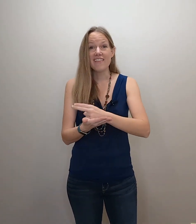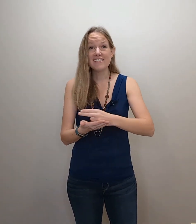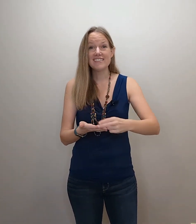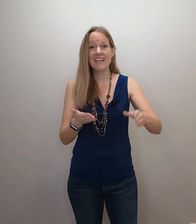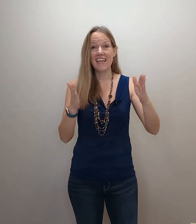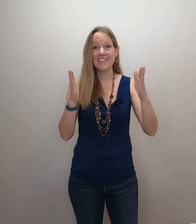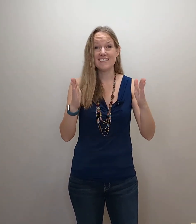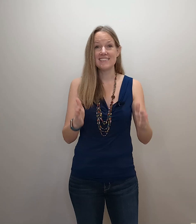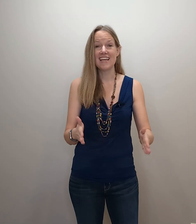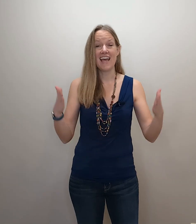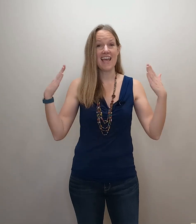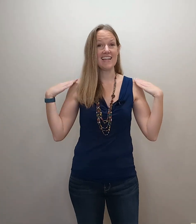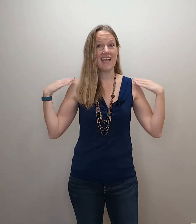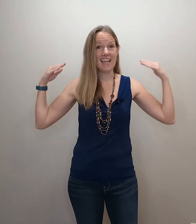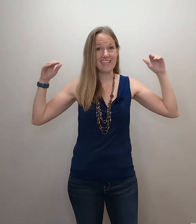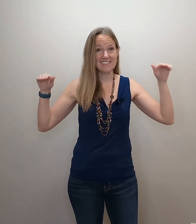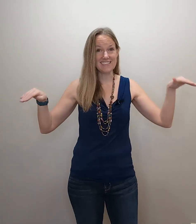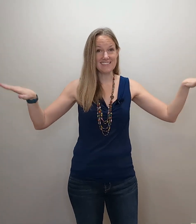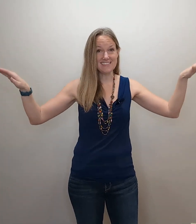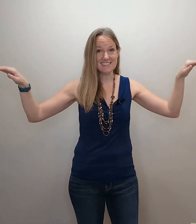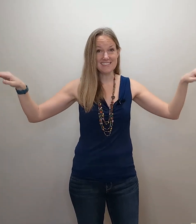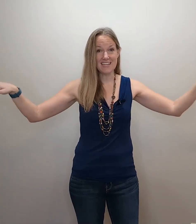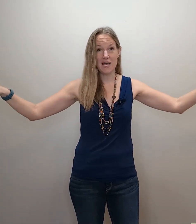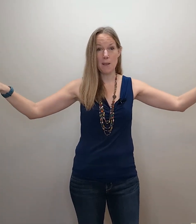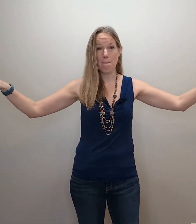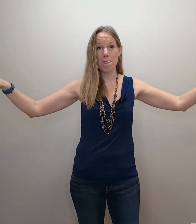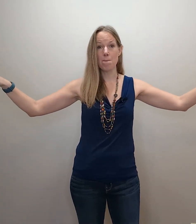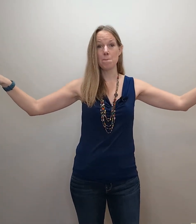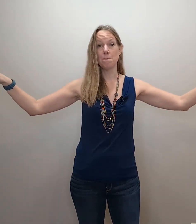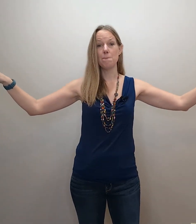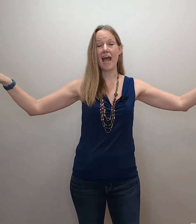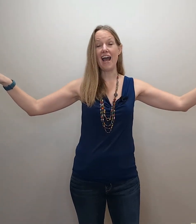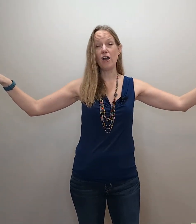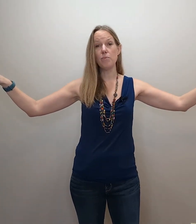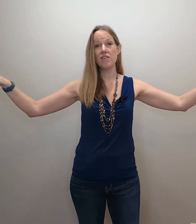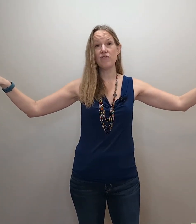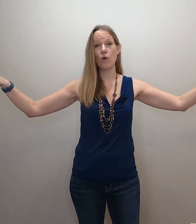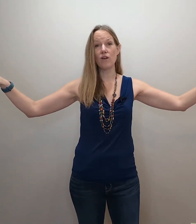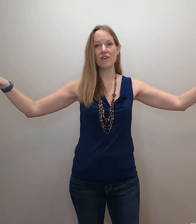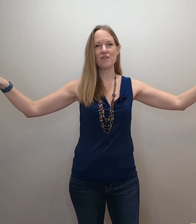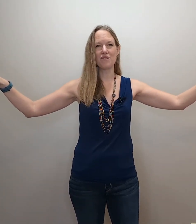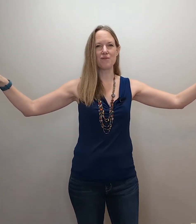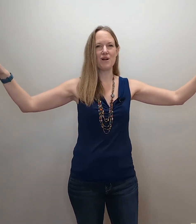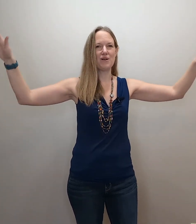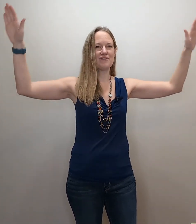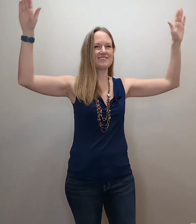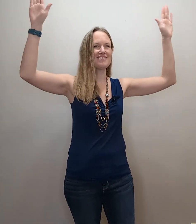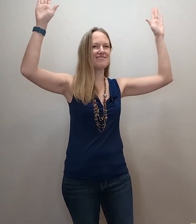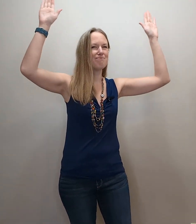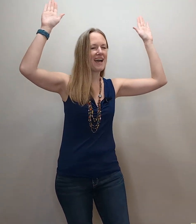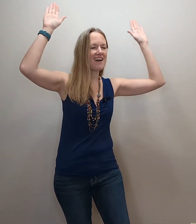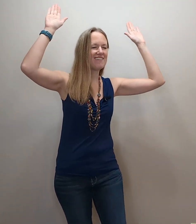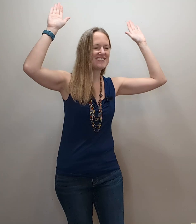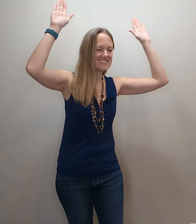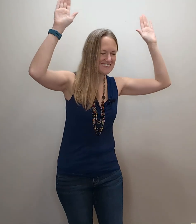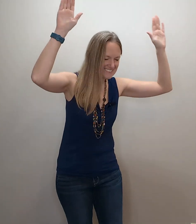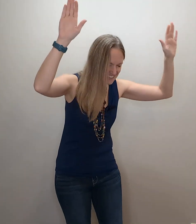the saints and angels bow before your throne. So bow is so nice